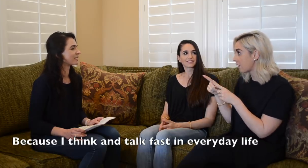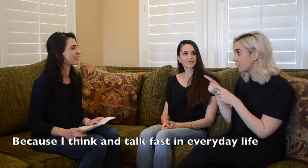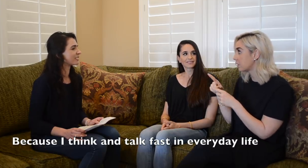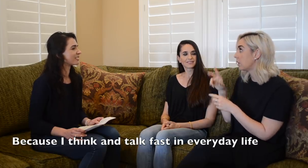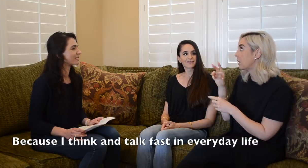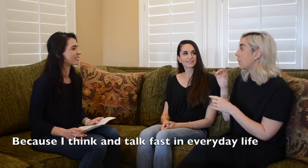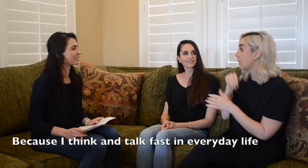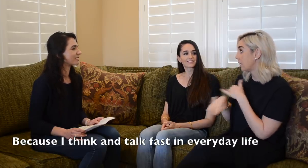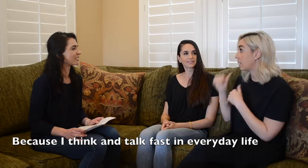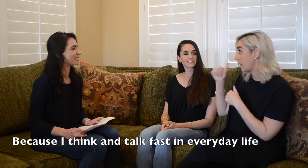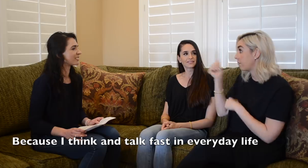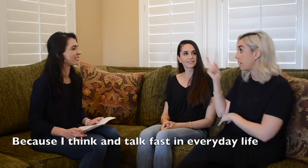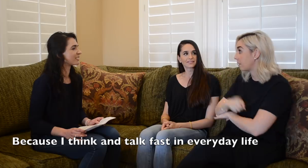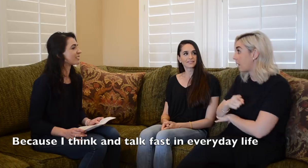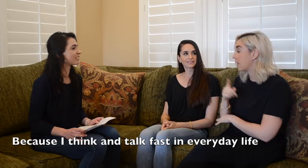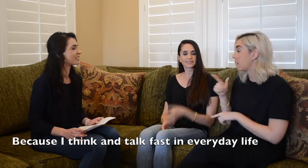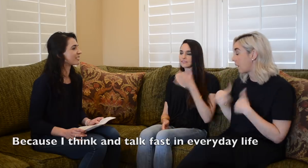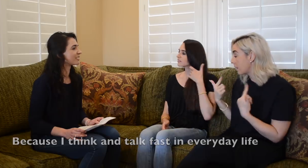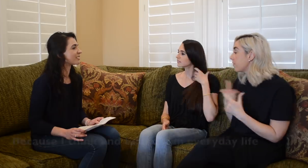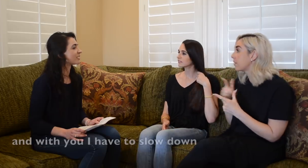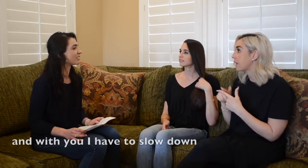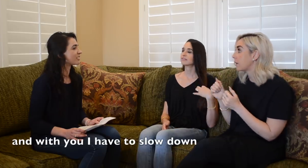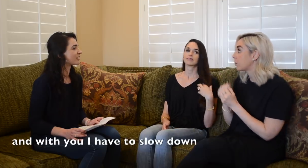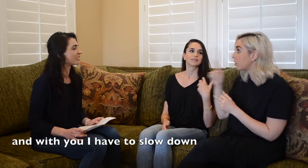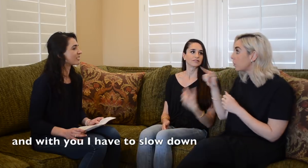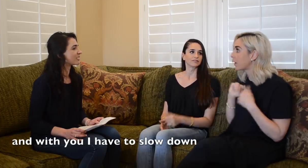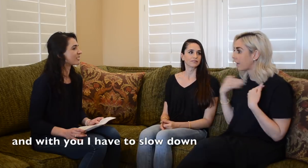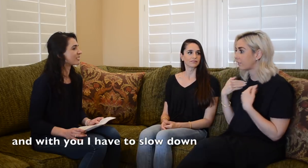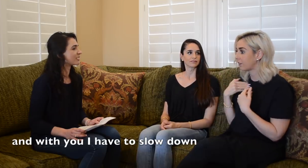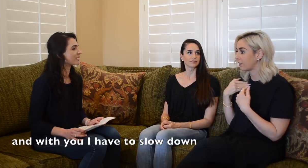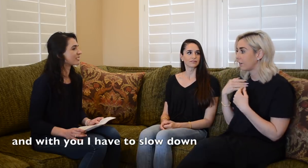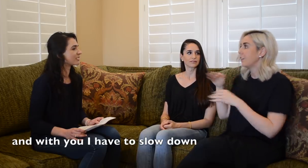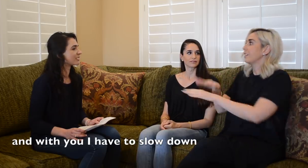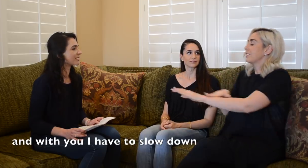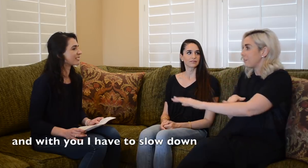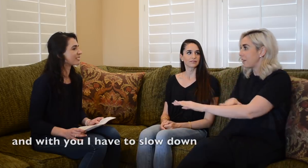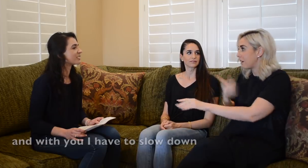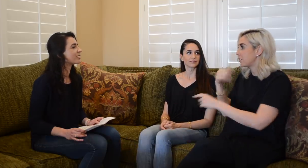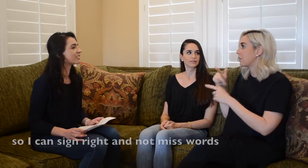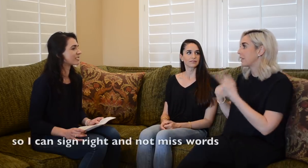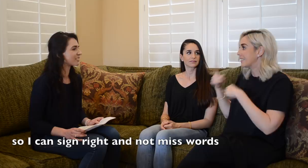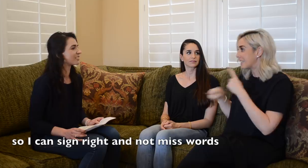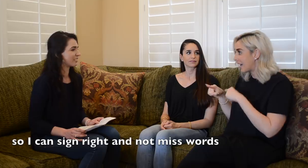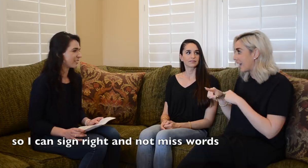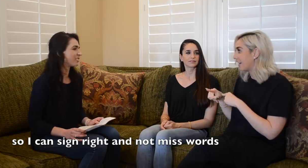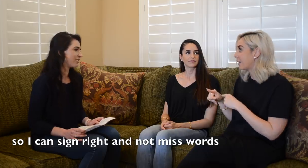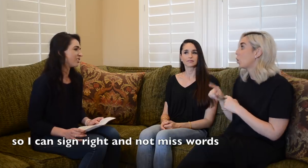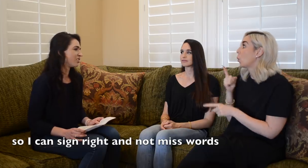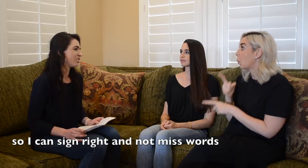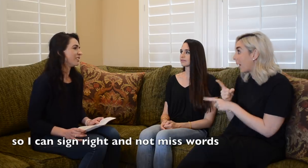fast in everyday life, and then with you, I have to like slow down so I can sign